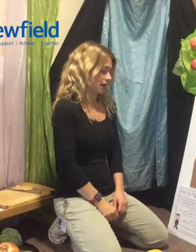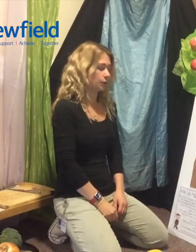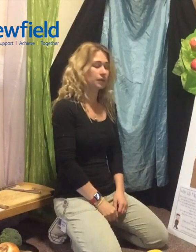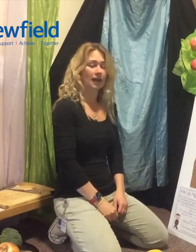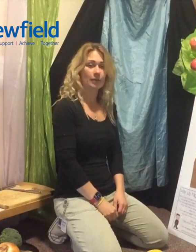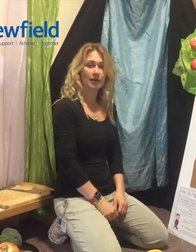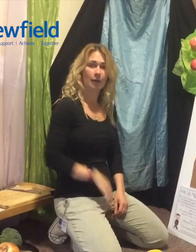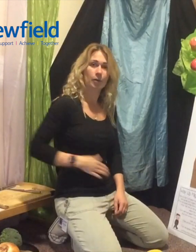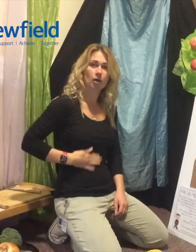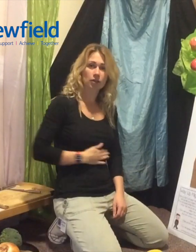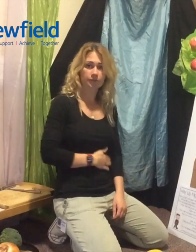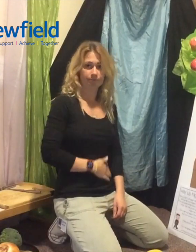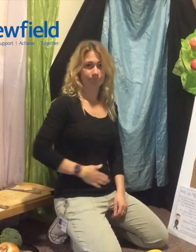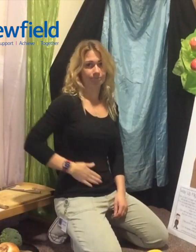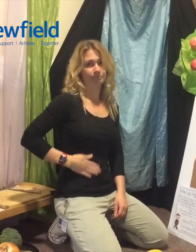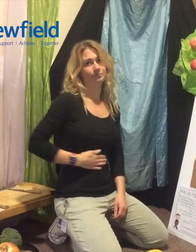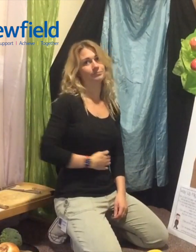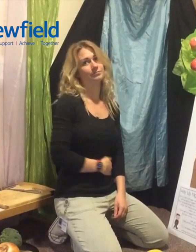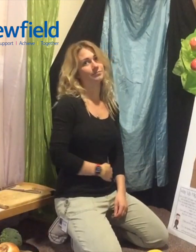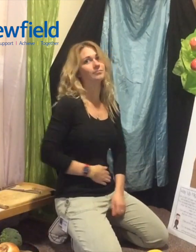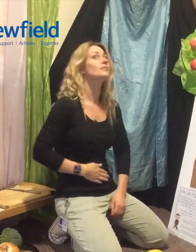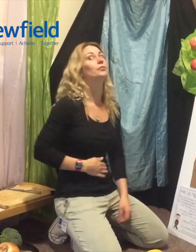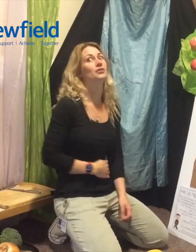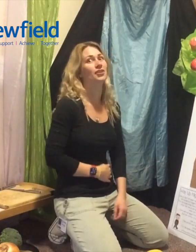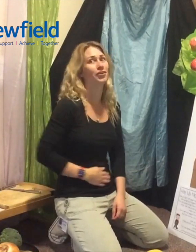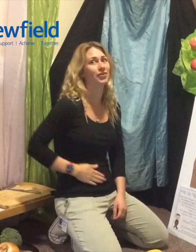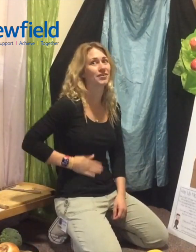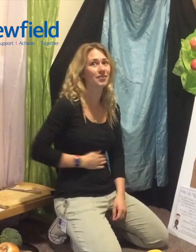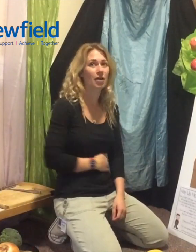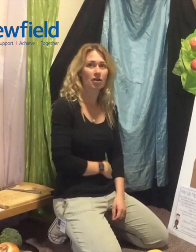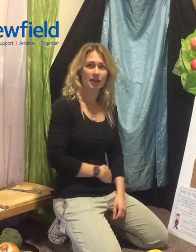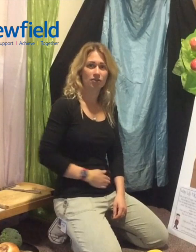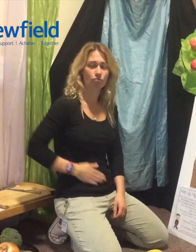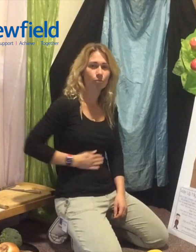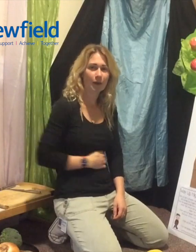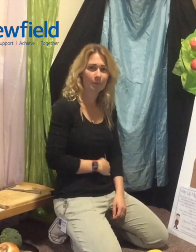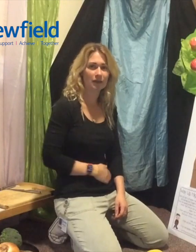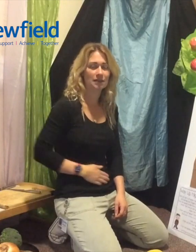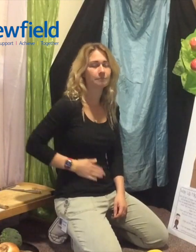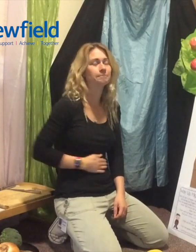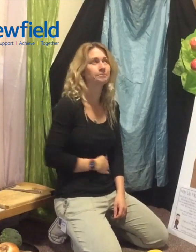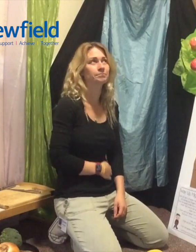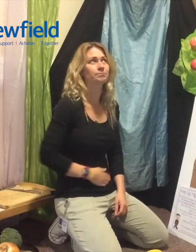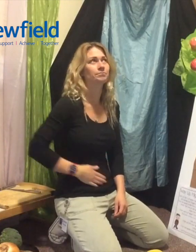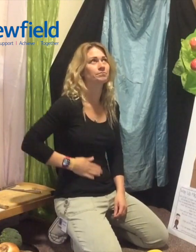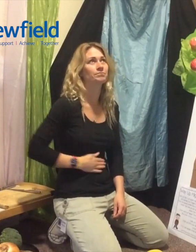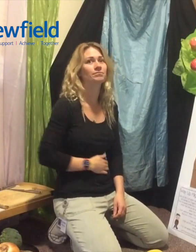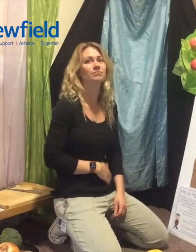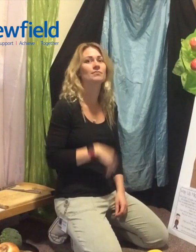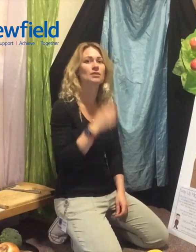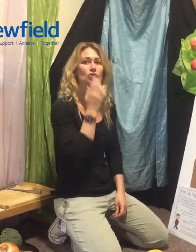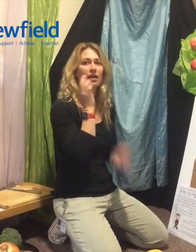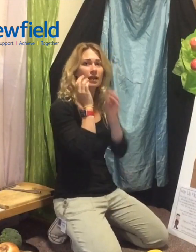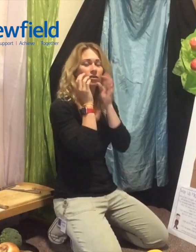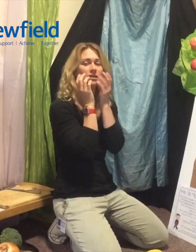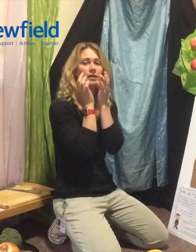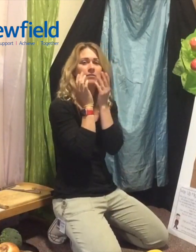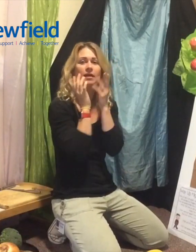Down came an apple. It was good. Okay, so rub that belly, say try and get those lips making